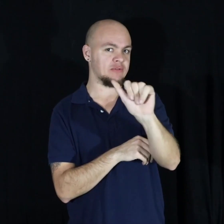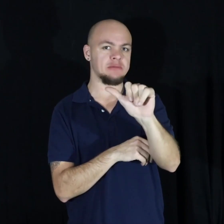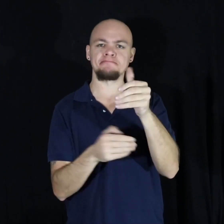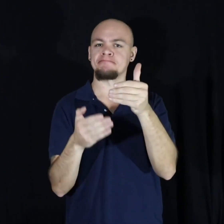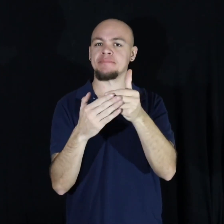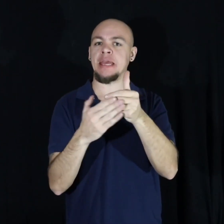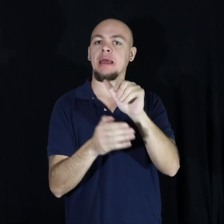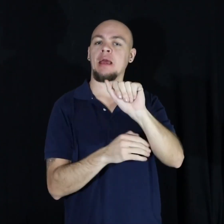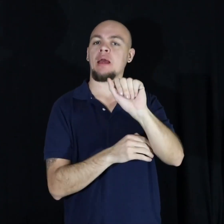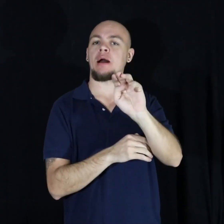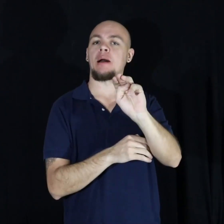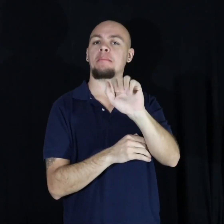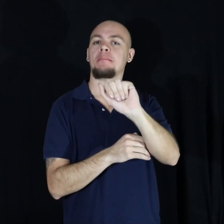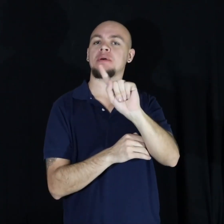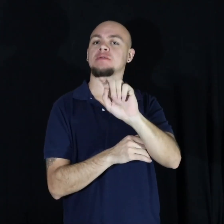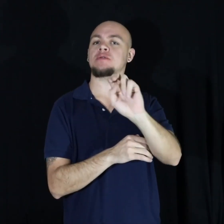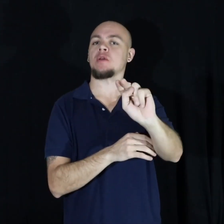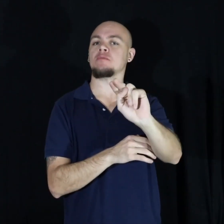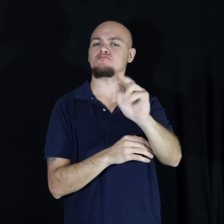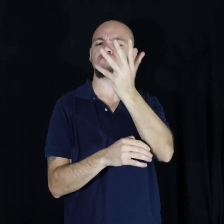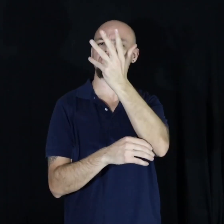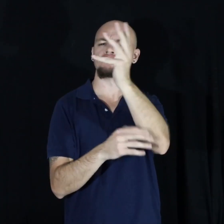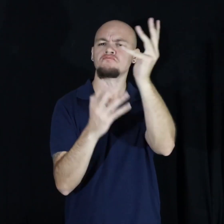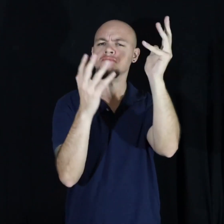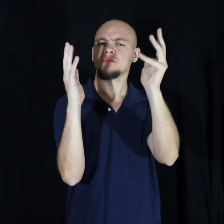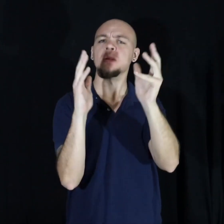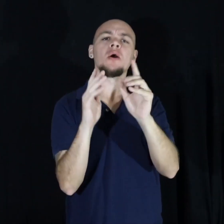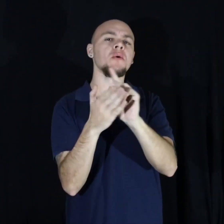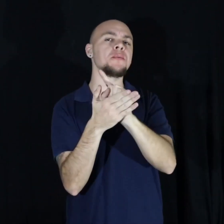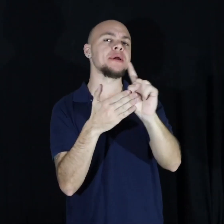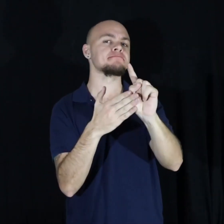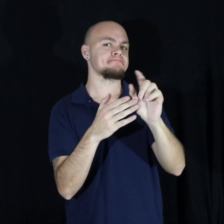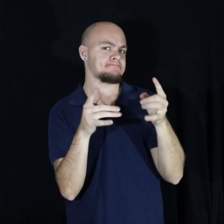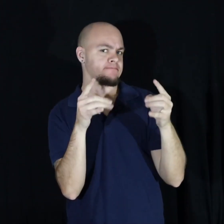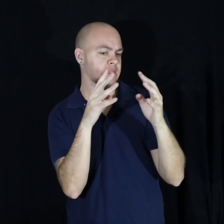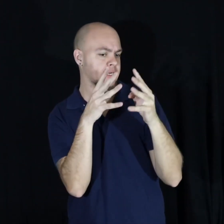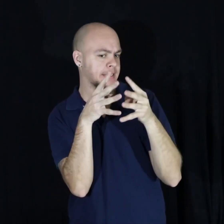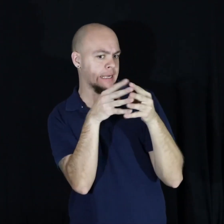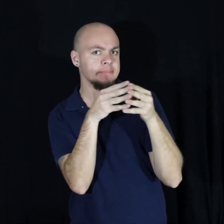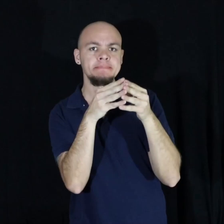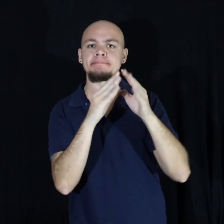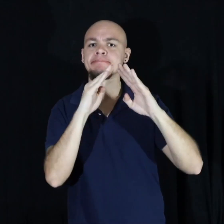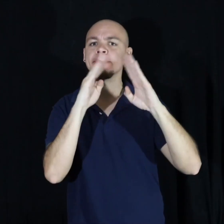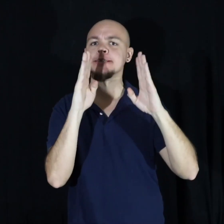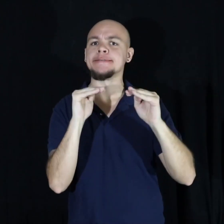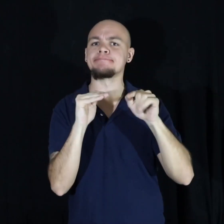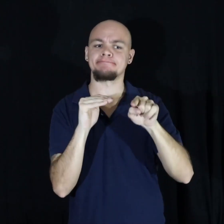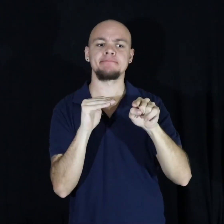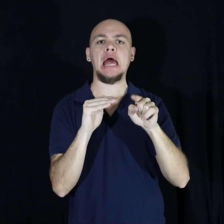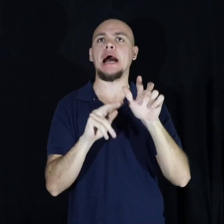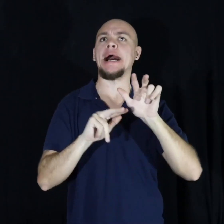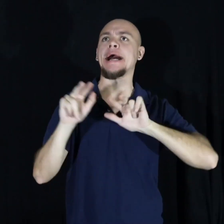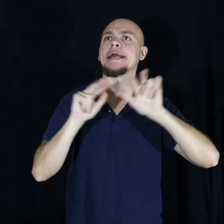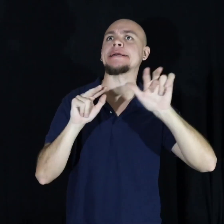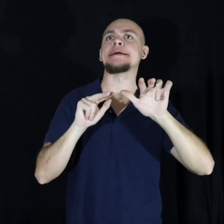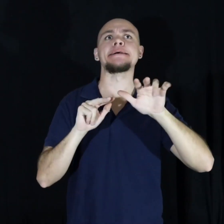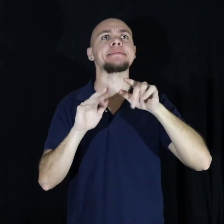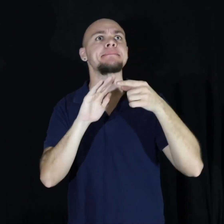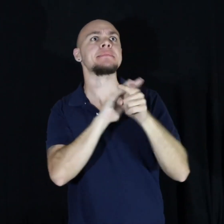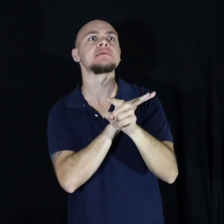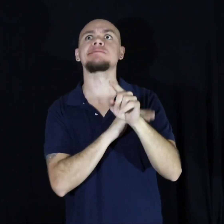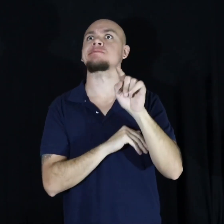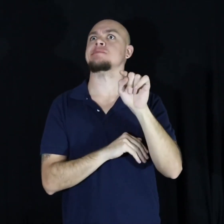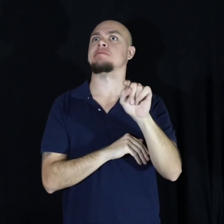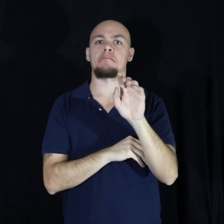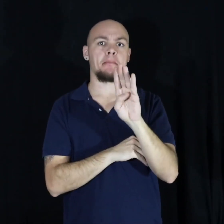Amazon rainforest, we spent about a week in cabins, staying near the jungle and hiking and exploring this new biome that I had never